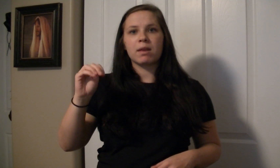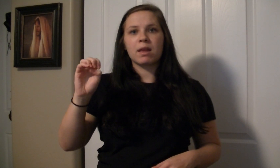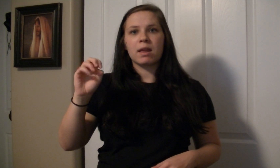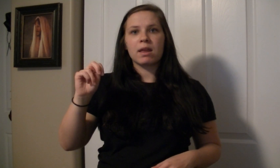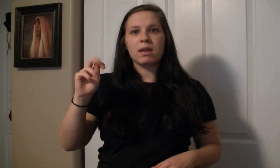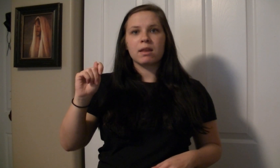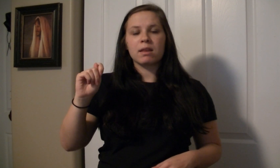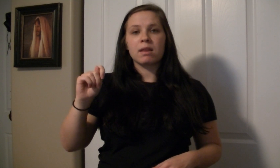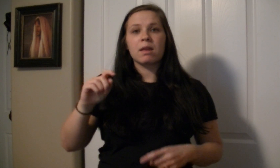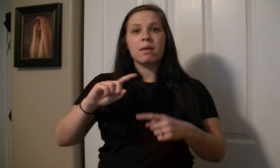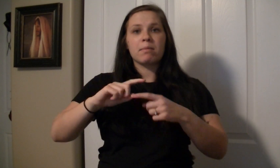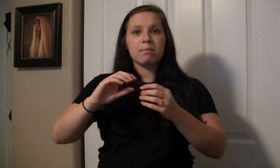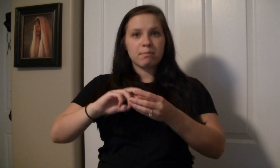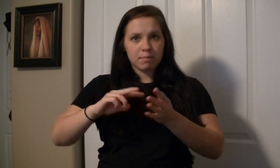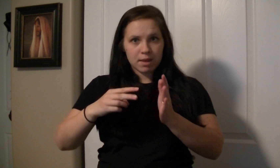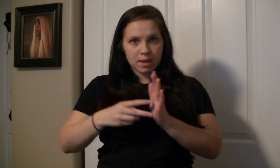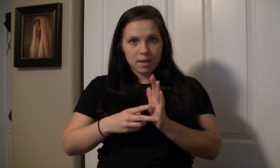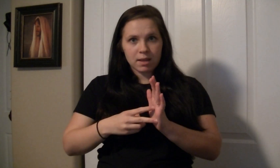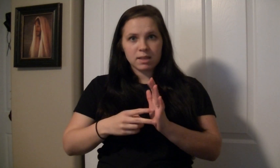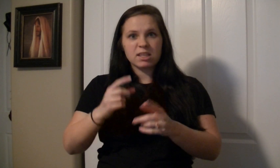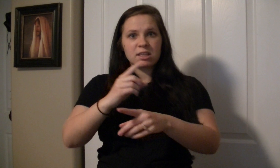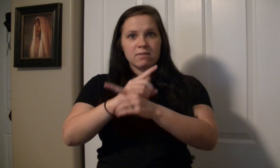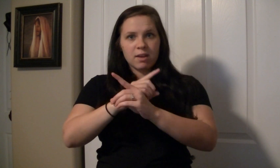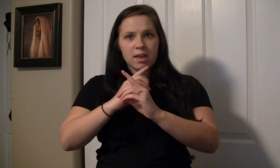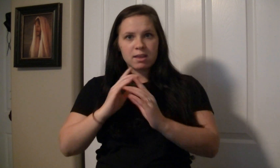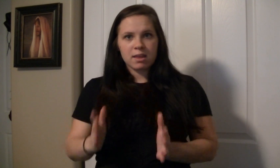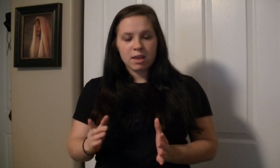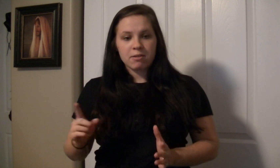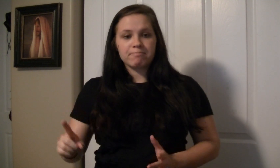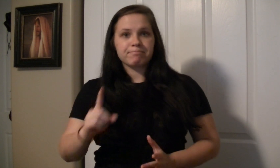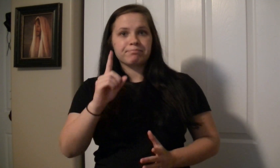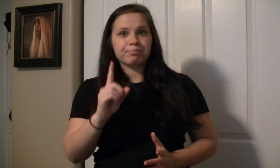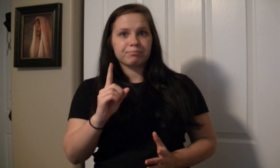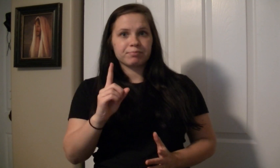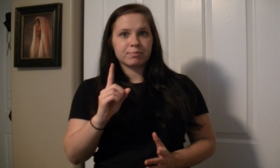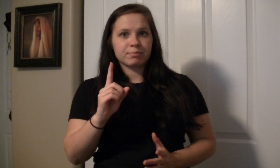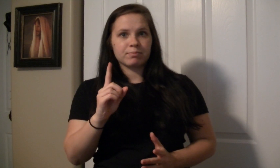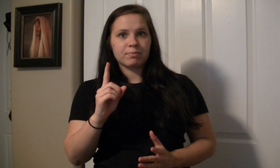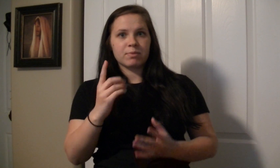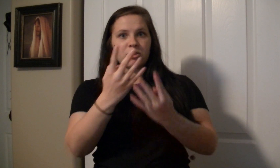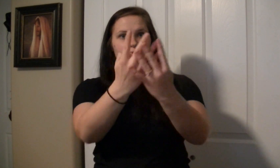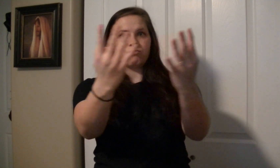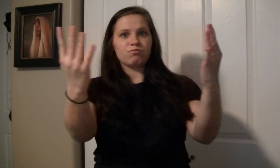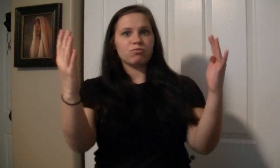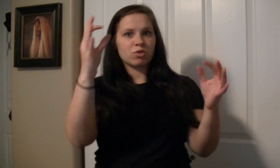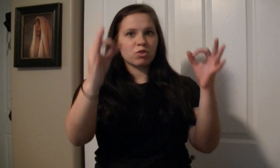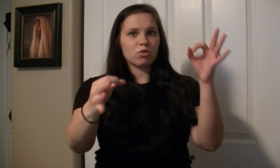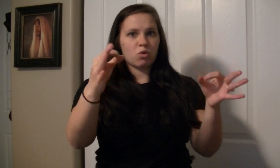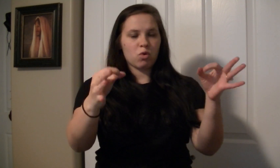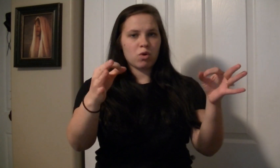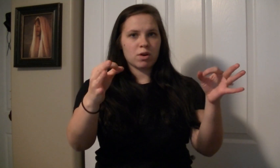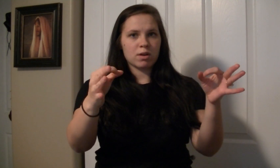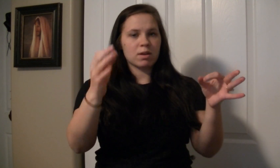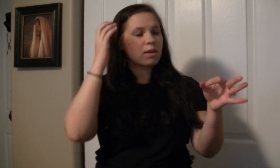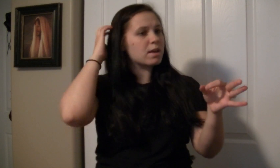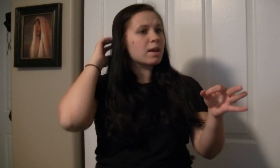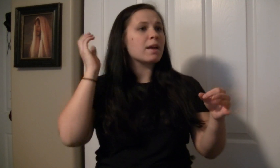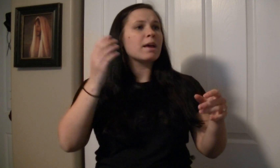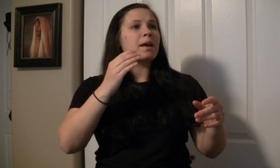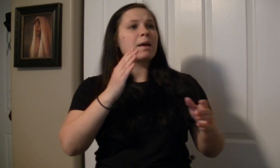court, at which time he or she will plead guilty or not guilty to the formal charges presented by the